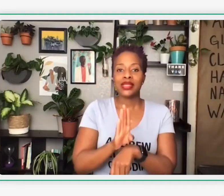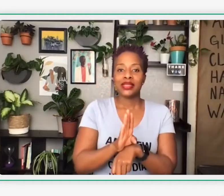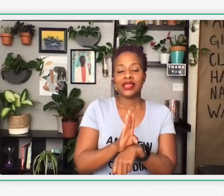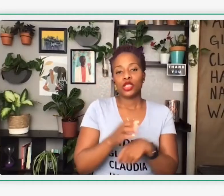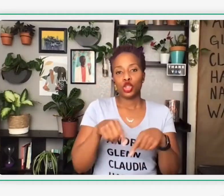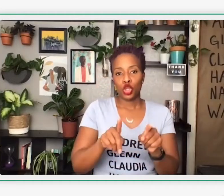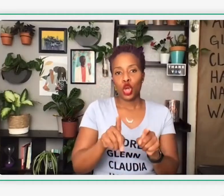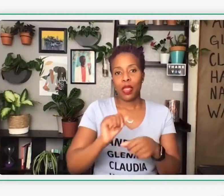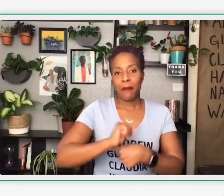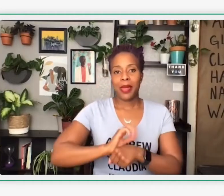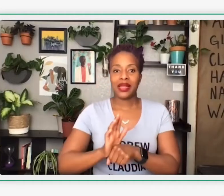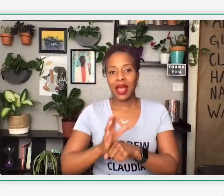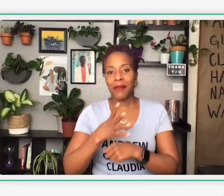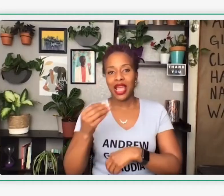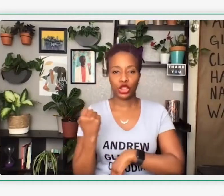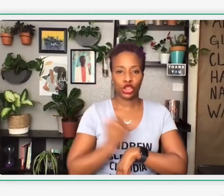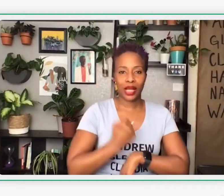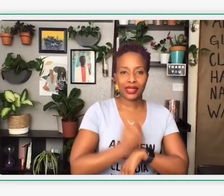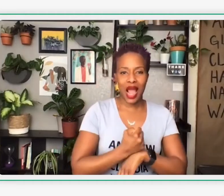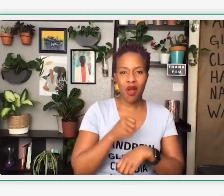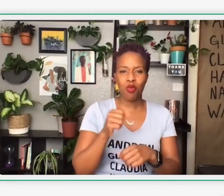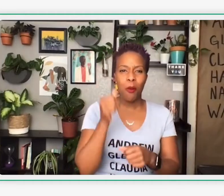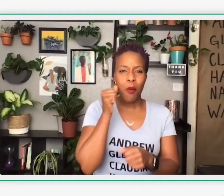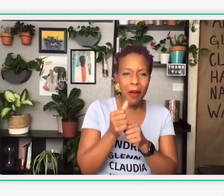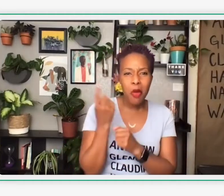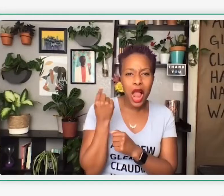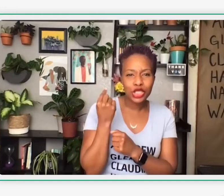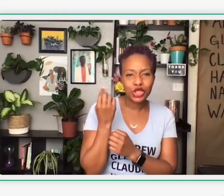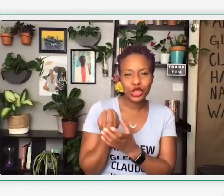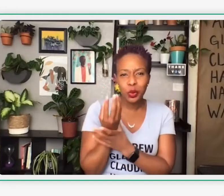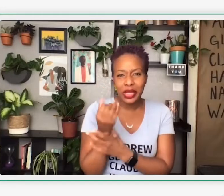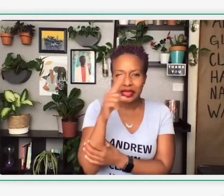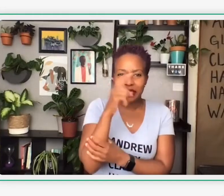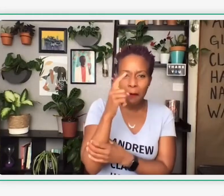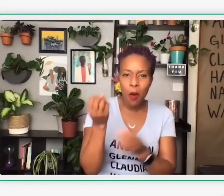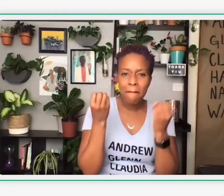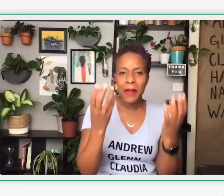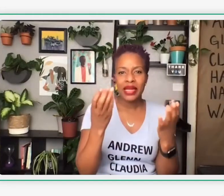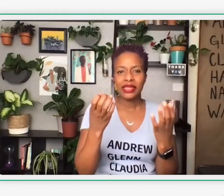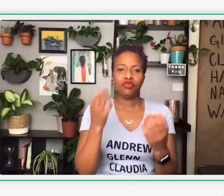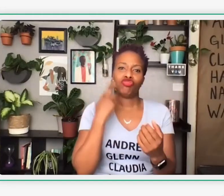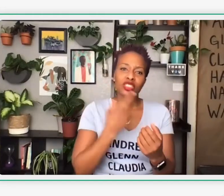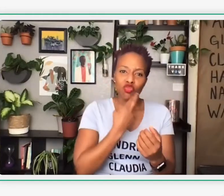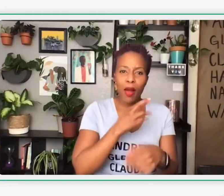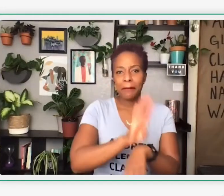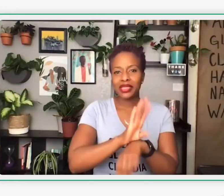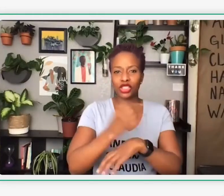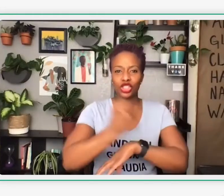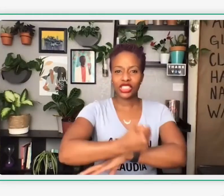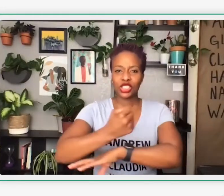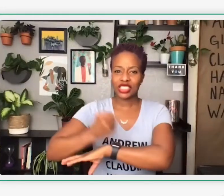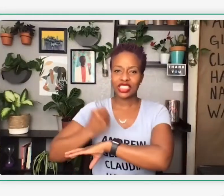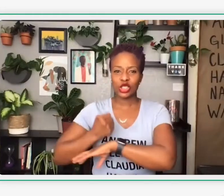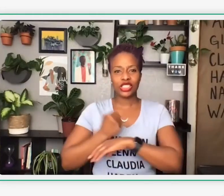actually support businesses during the pandemic and while the shutdowns persisted. During the summer,